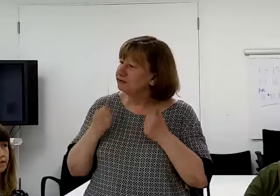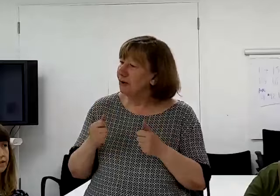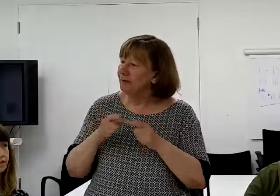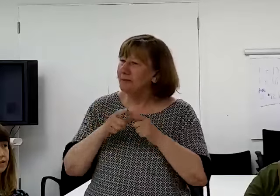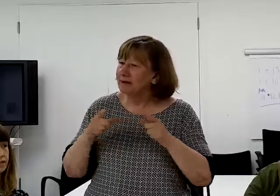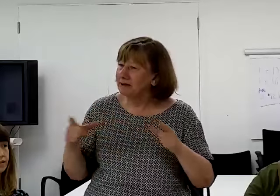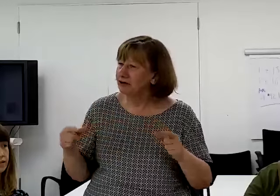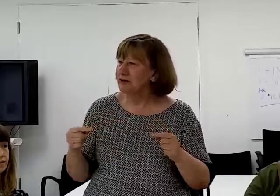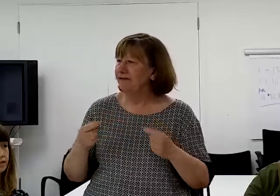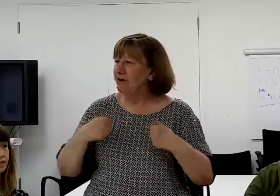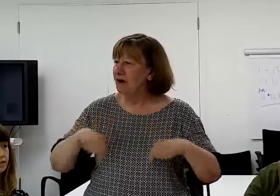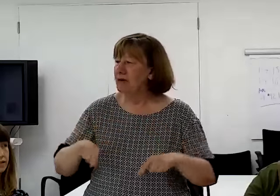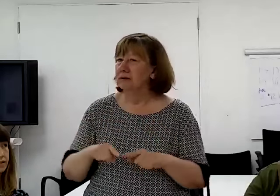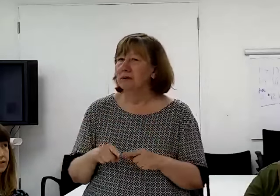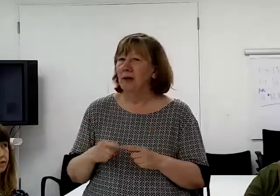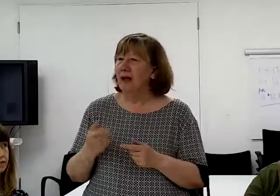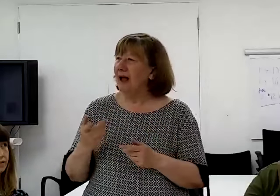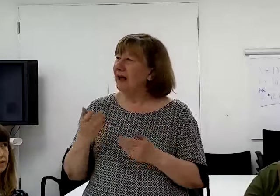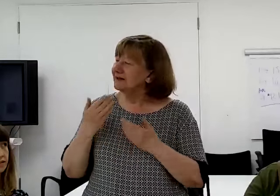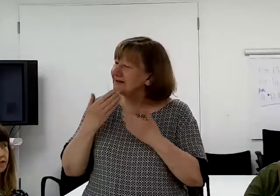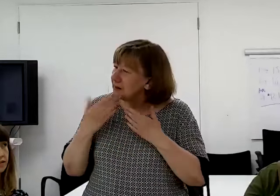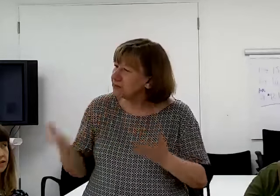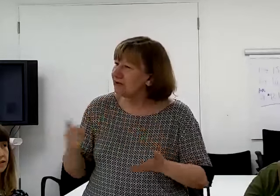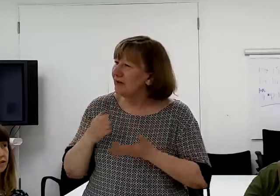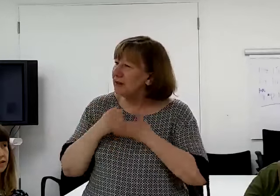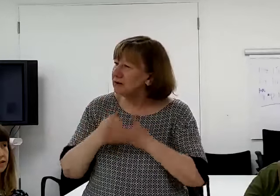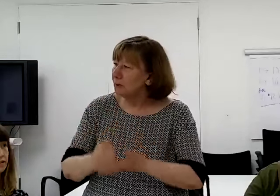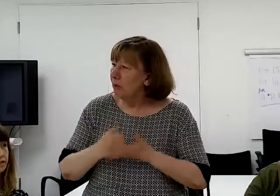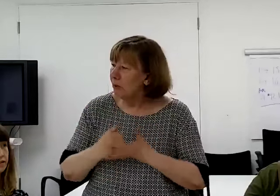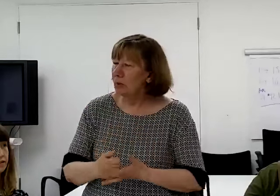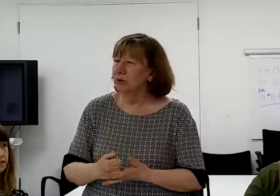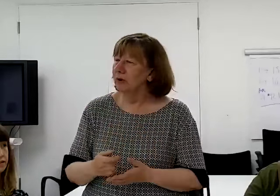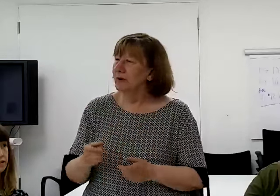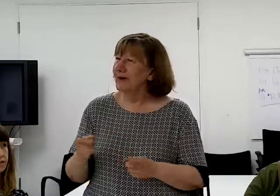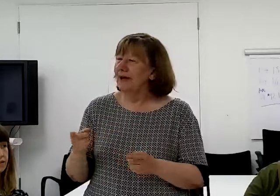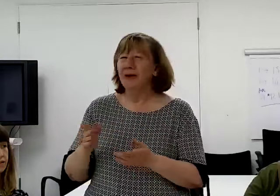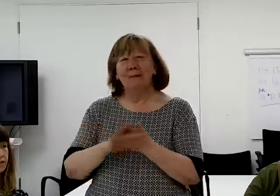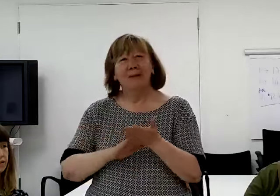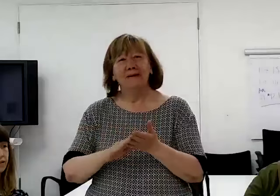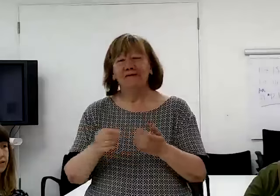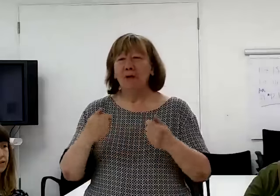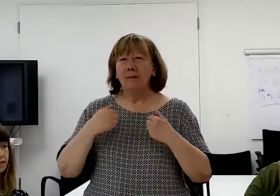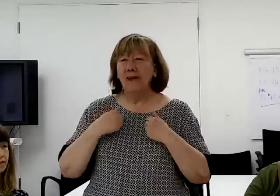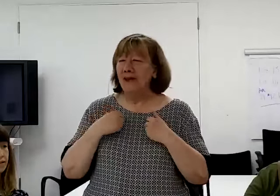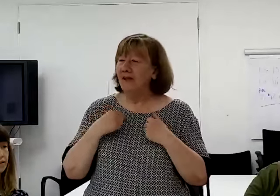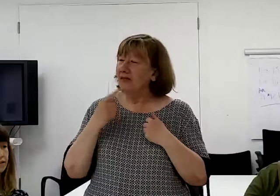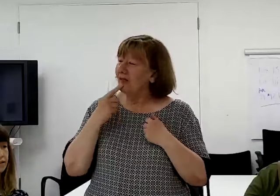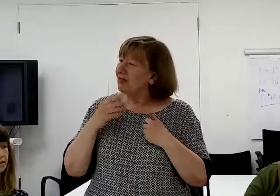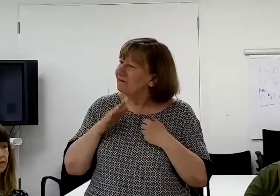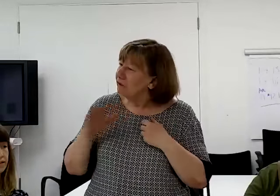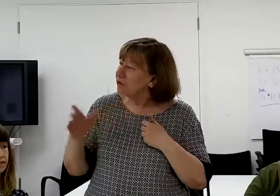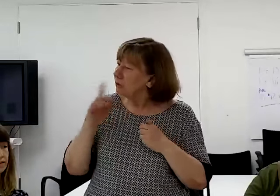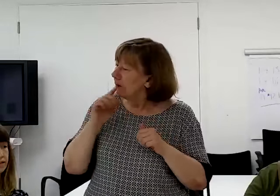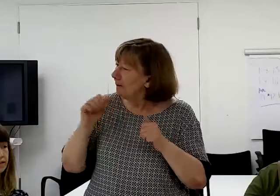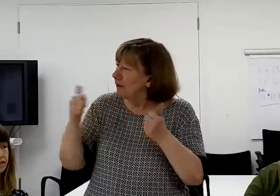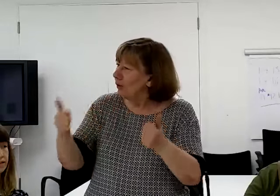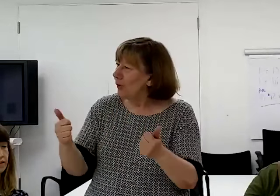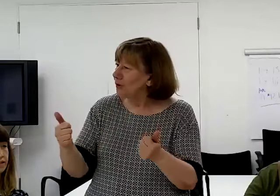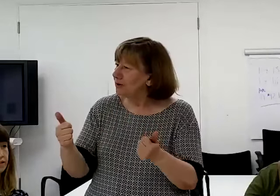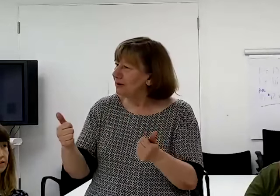John McDonald as well, they've both been here over the years. And it seems that we really have their